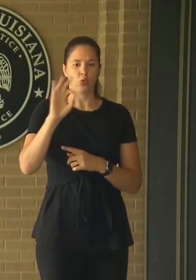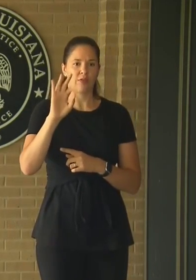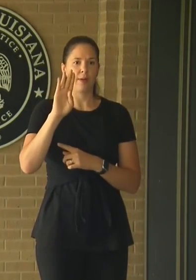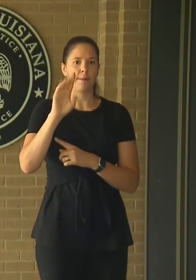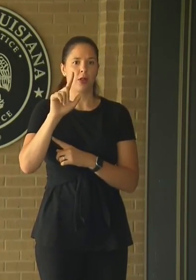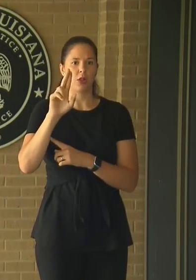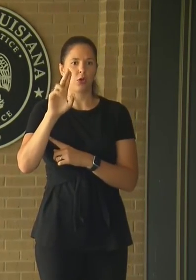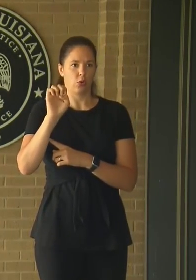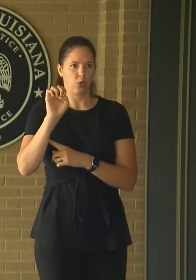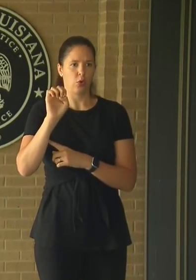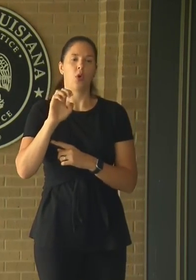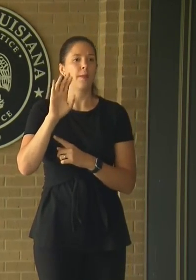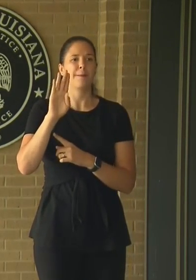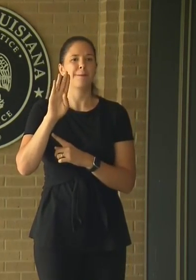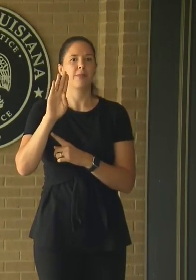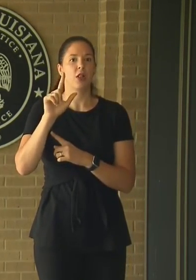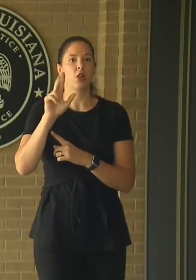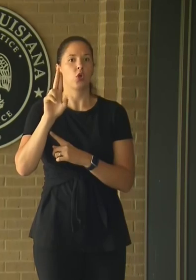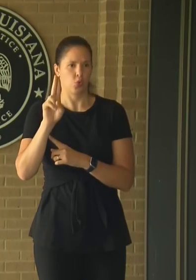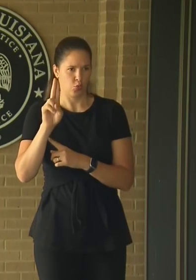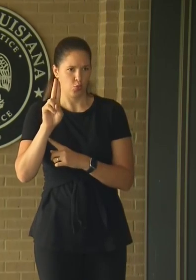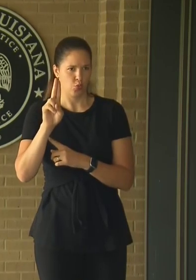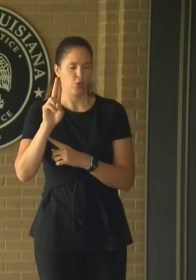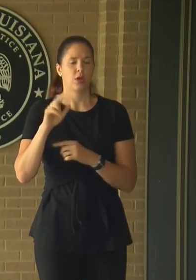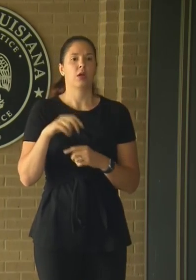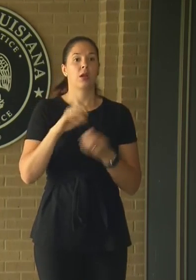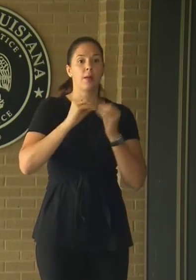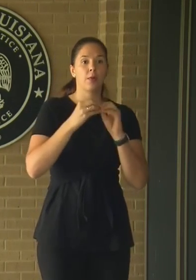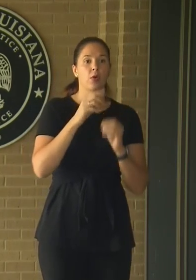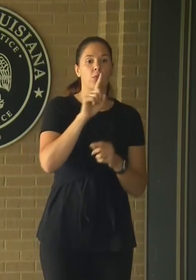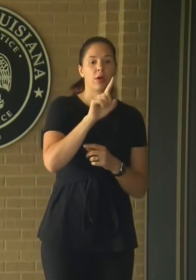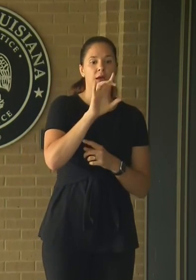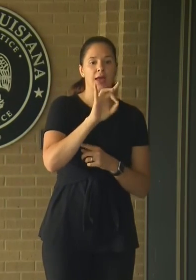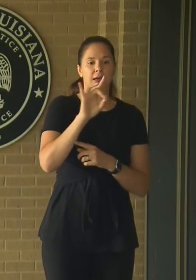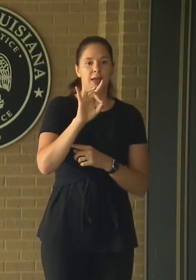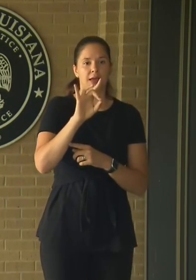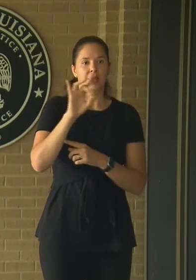1-888-ROOF-BLUE, B-L-U, and the number to that is